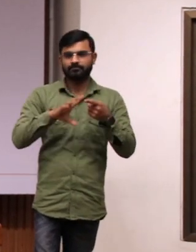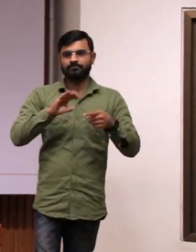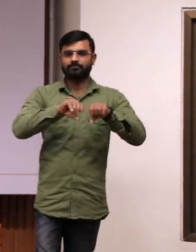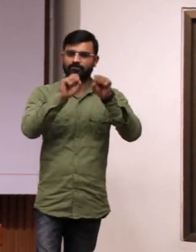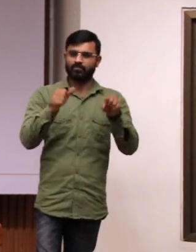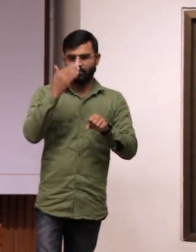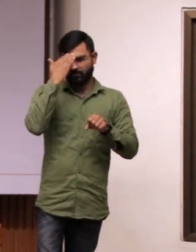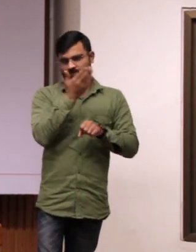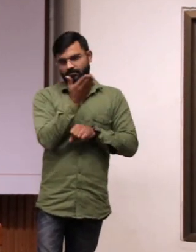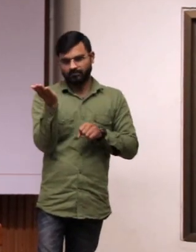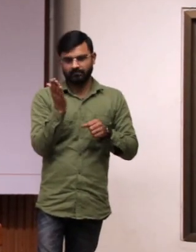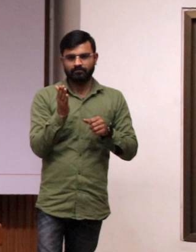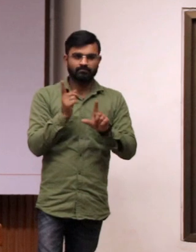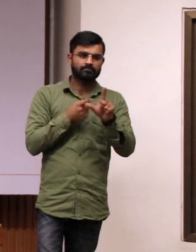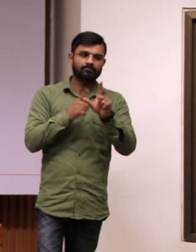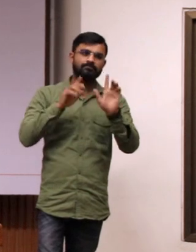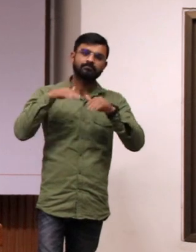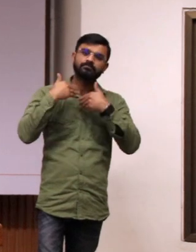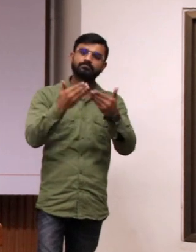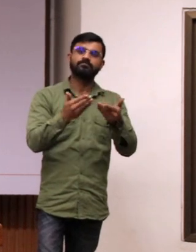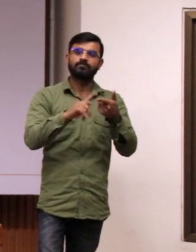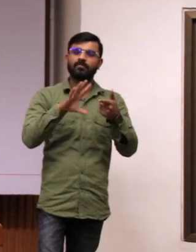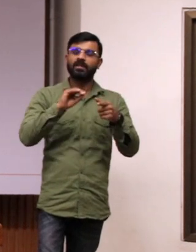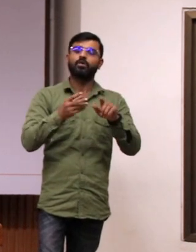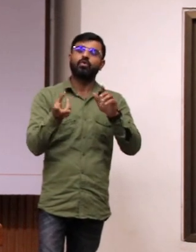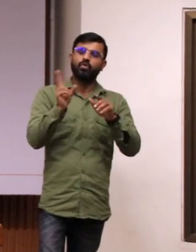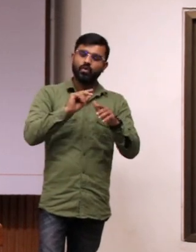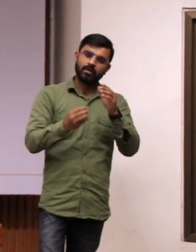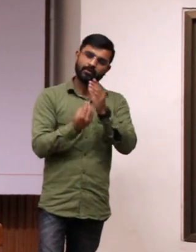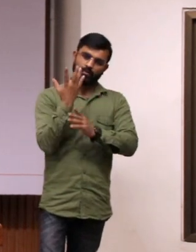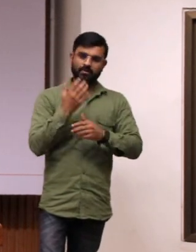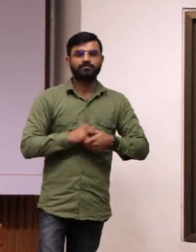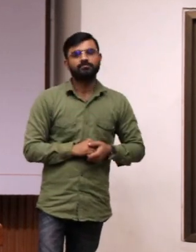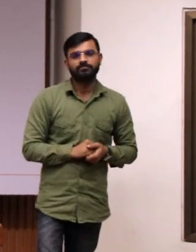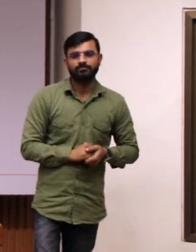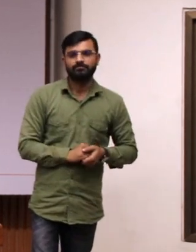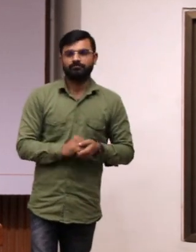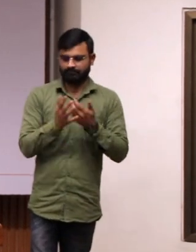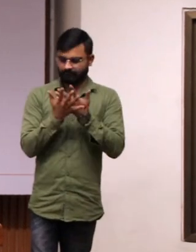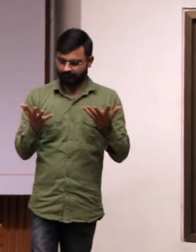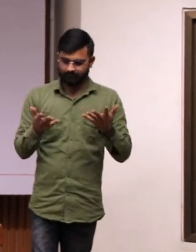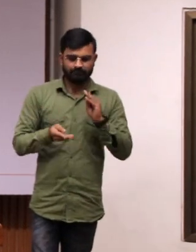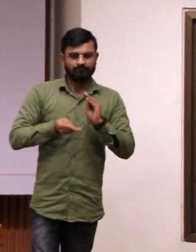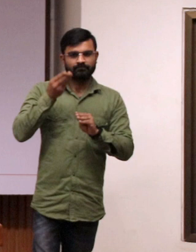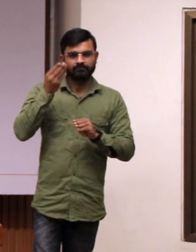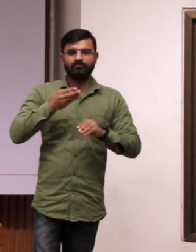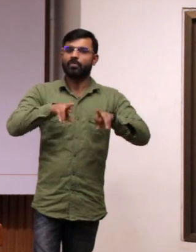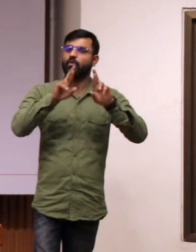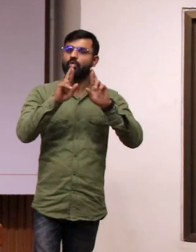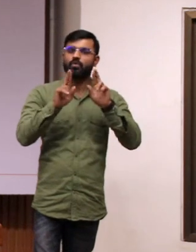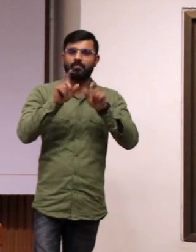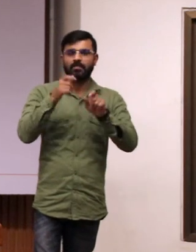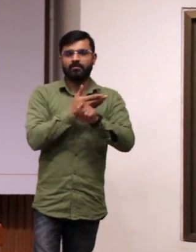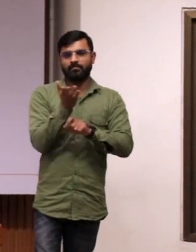And we know that this is the decade of eco-restoration, so to say. Things will improve is the hope we all